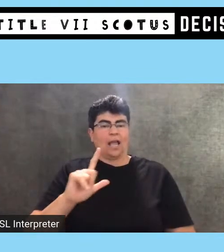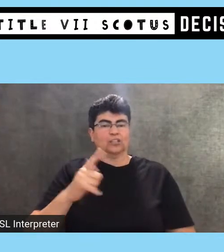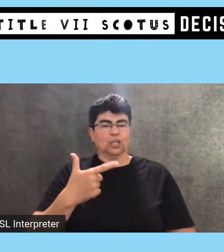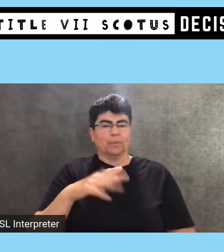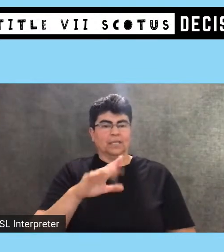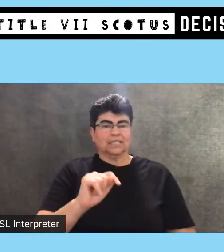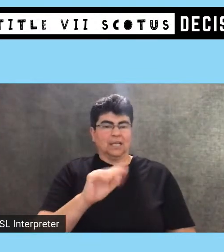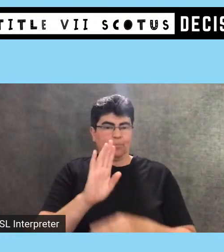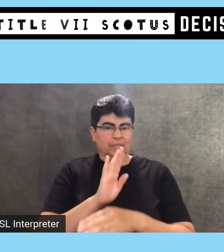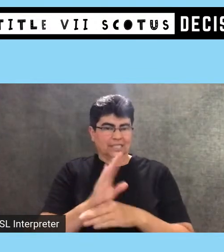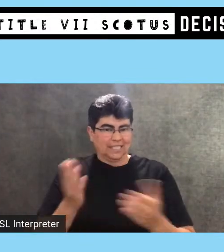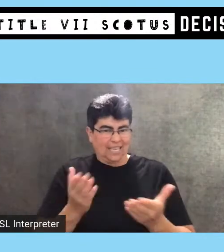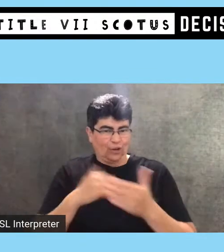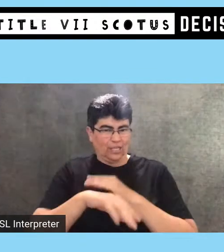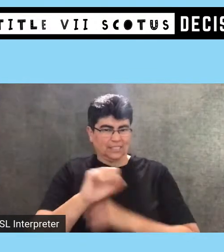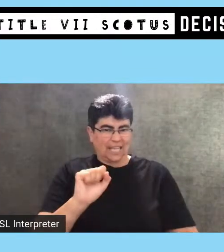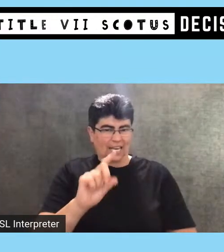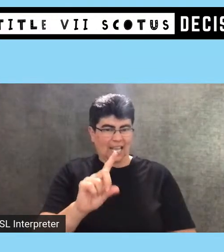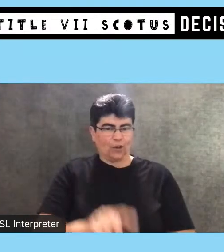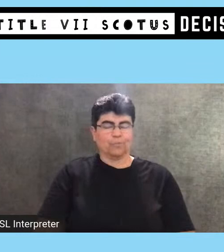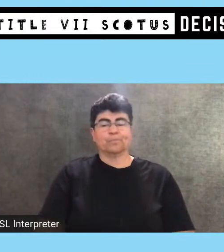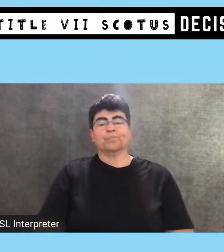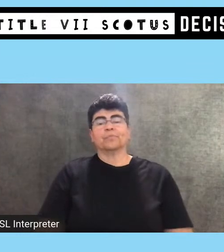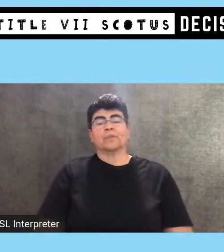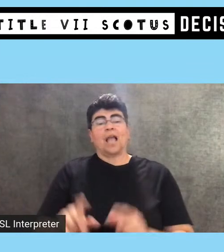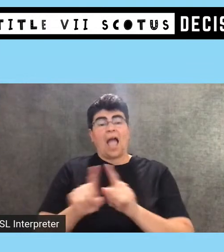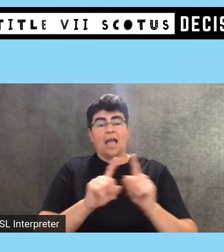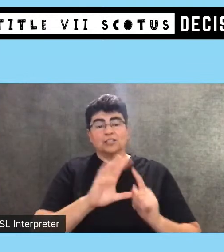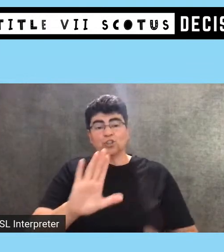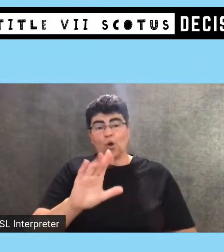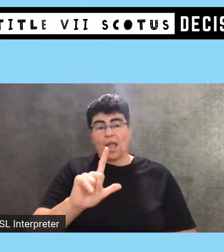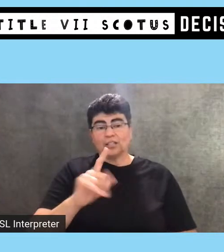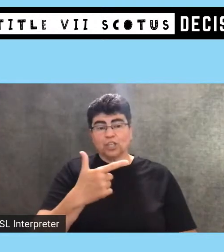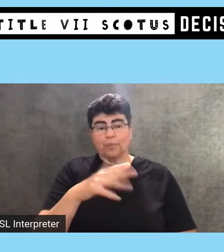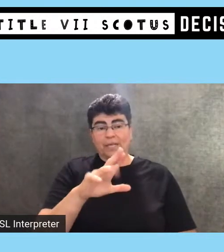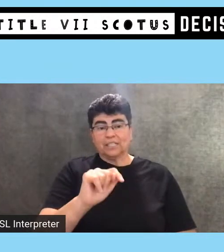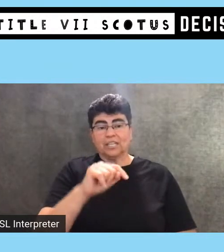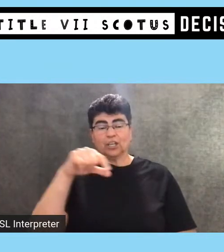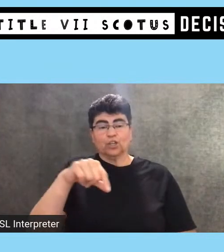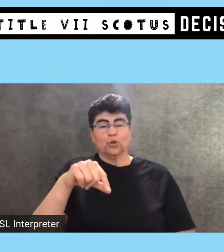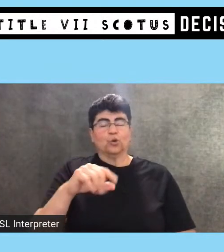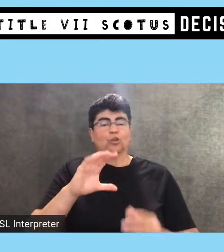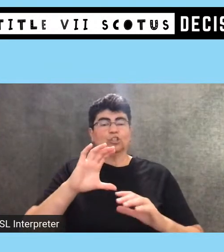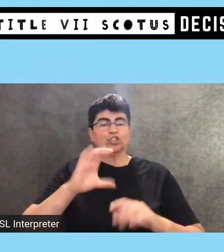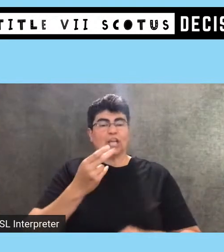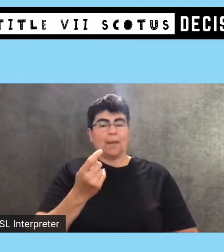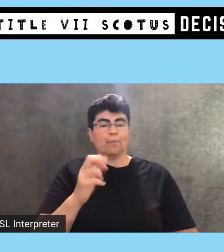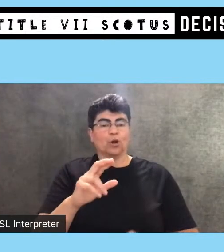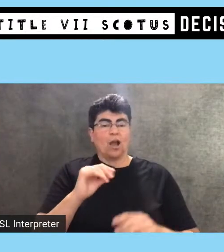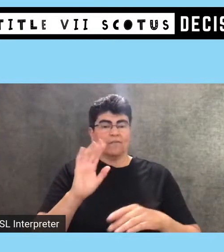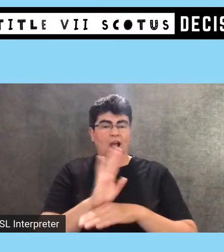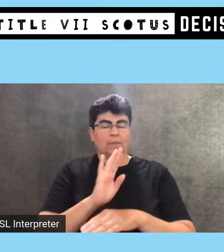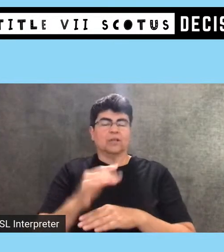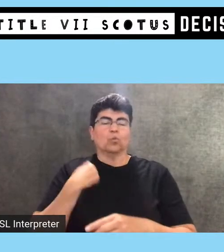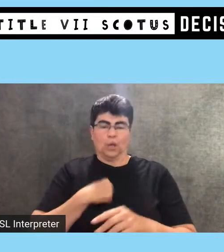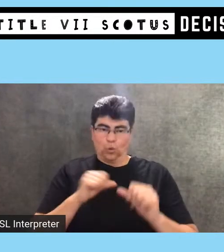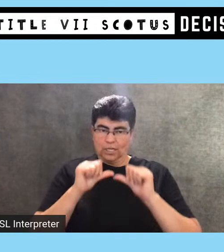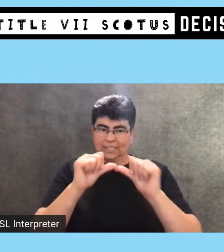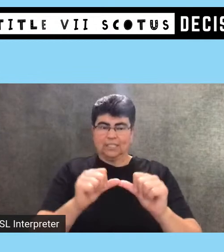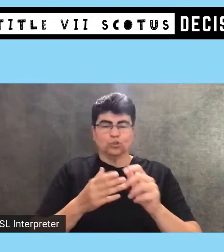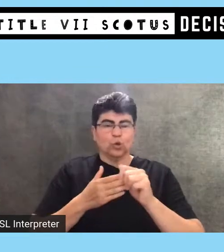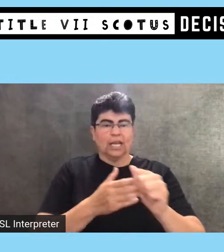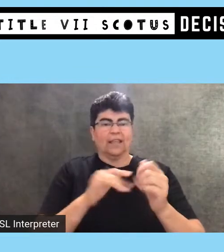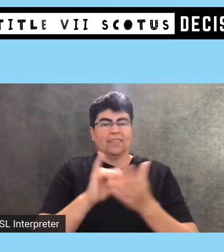San Diego. As your LGBTQ Chamber of Commerce and Tourism, we'll continue to lead that fight here